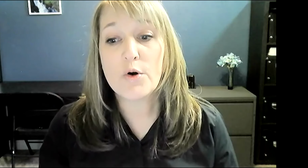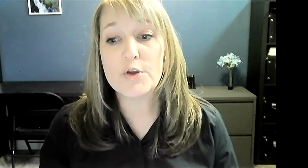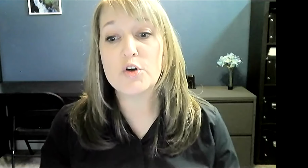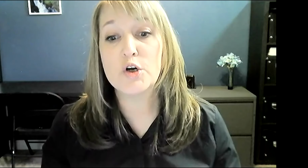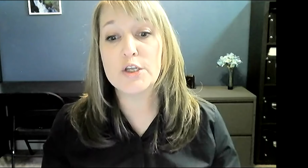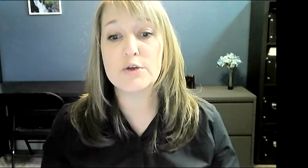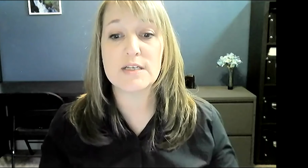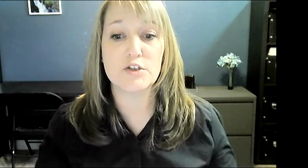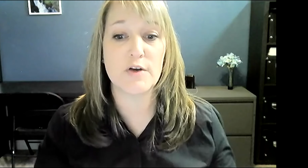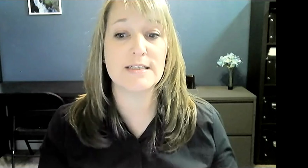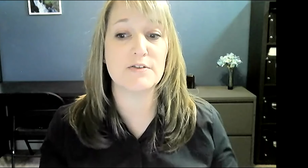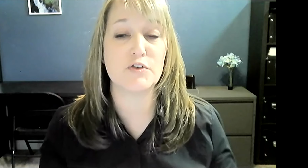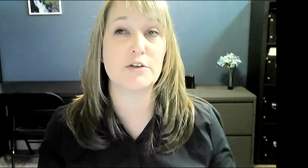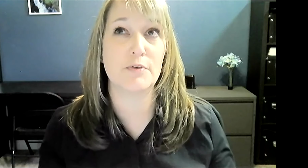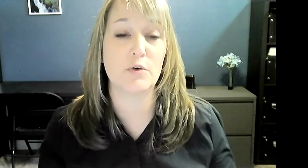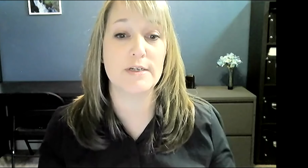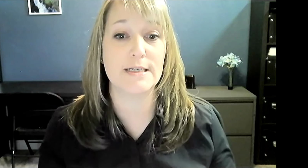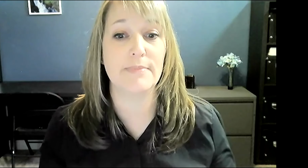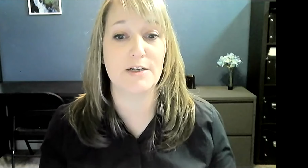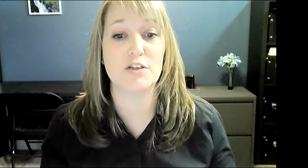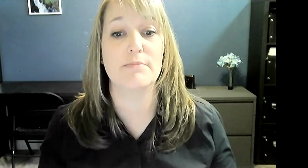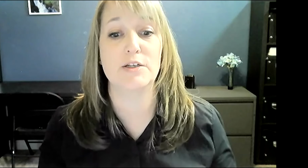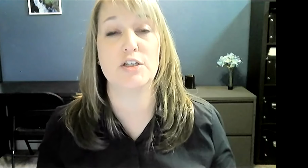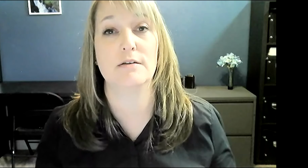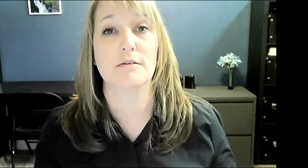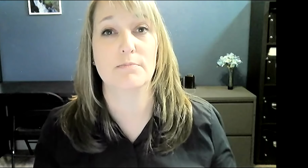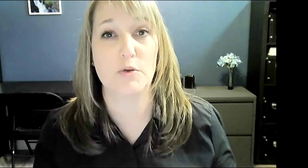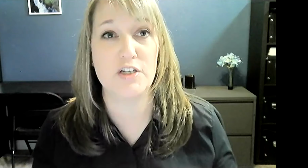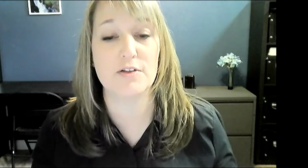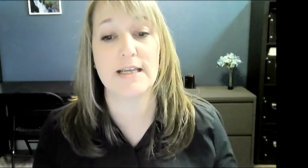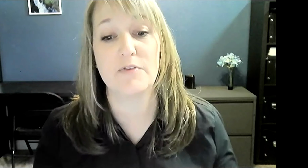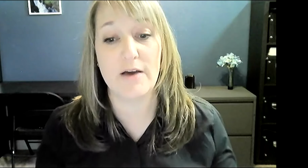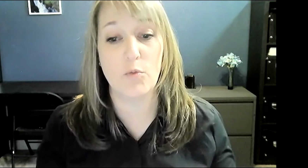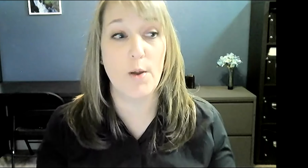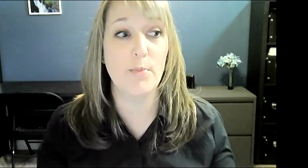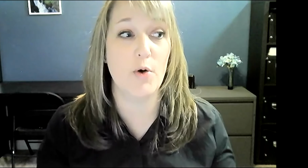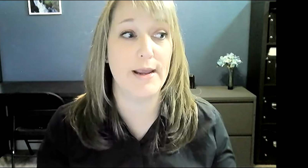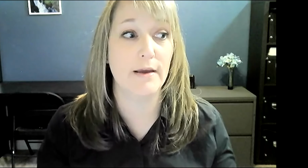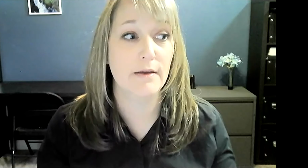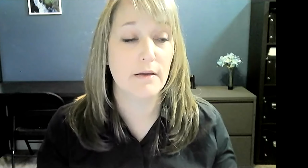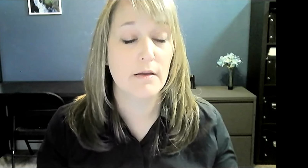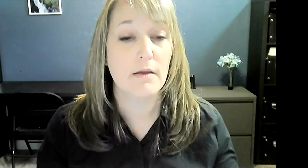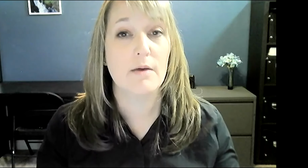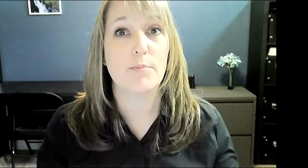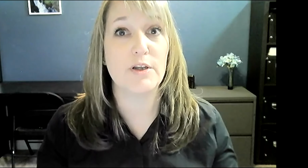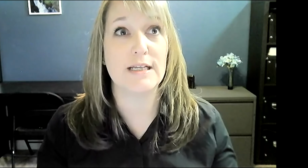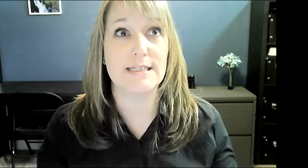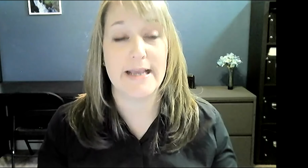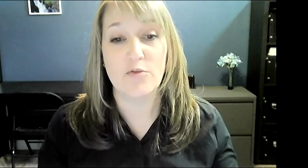you could use contrastive structure if you're going to actually mention both genders. Like if you have one boy, but you'd like to say I have